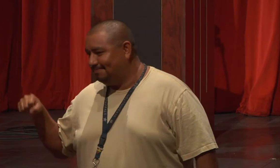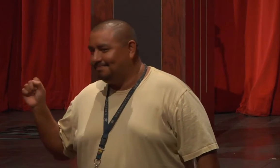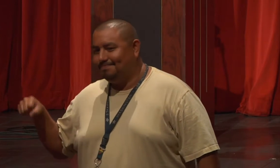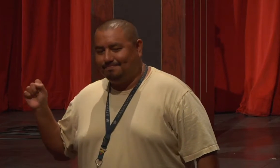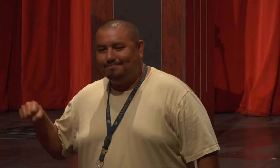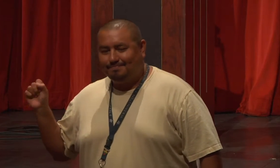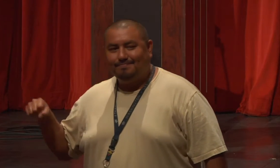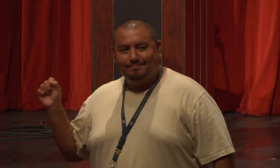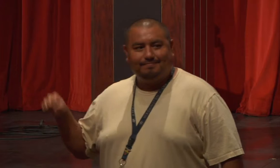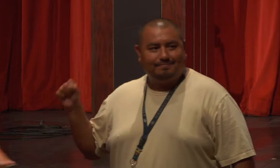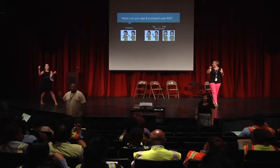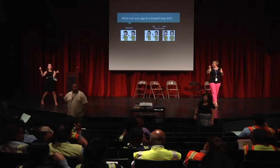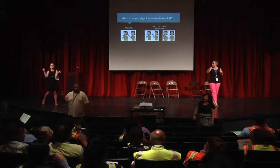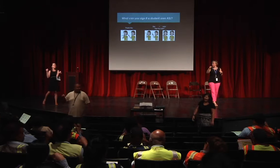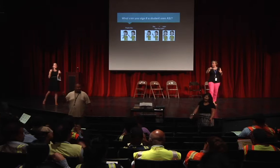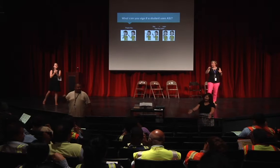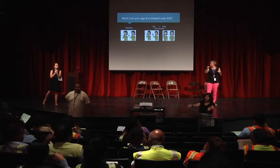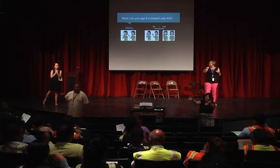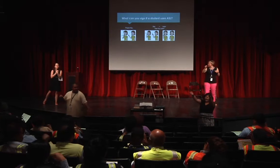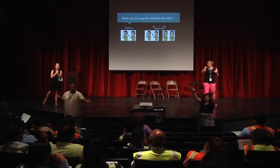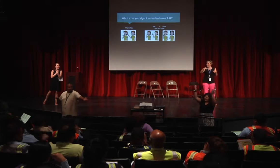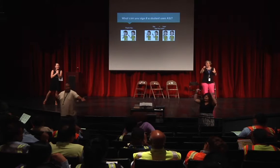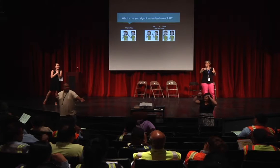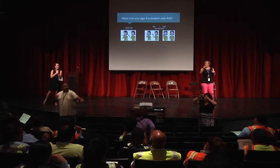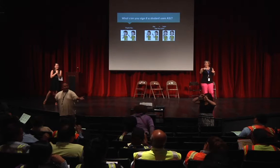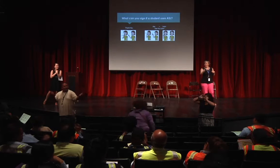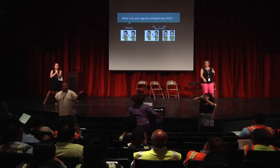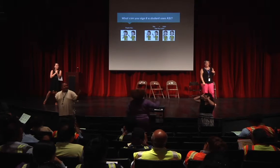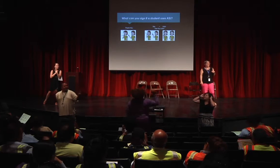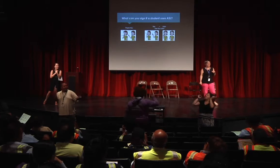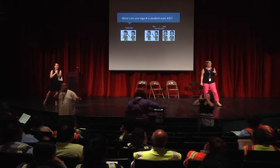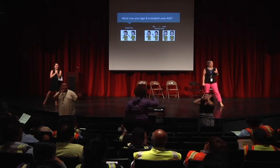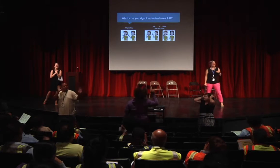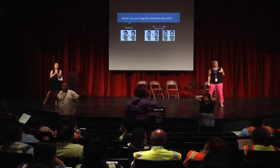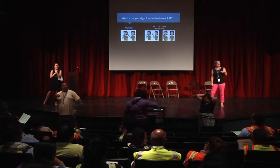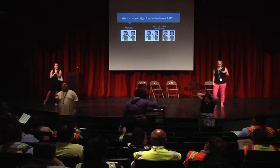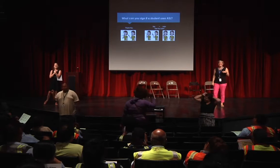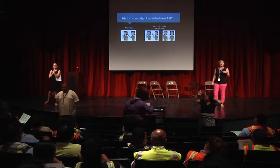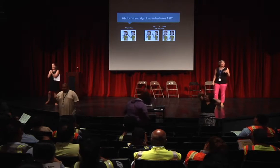yes. Can you just stand up and show everyone your yes? This looks so great. This looks so great. Yes.